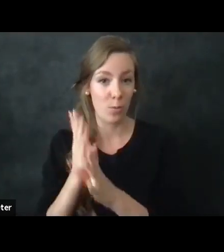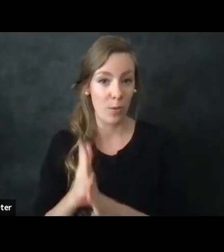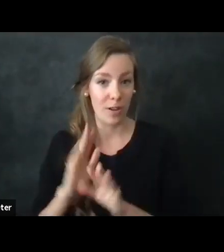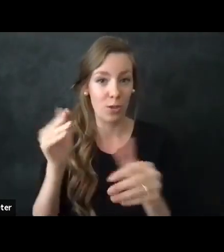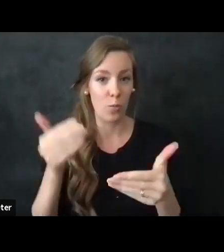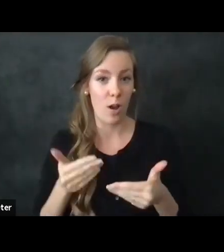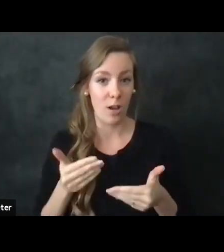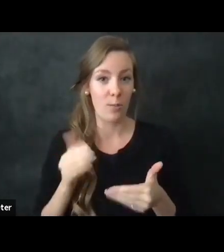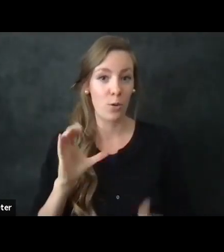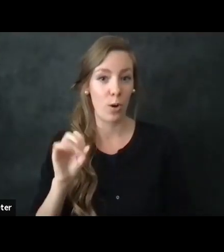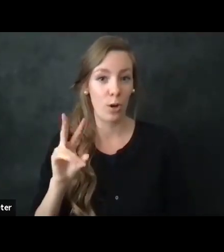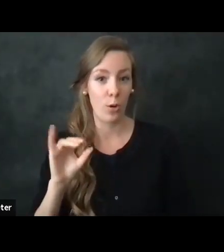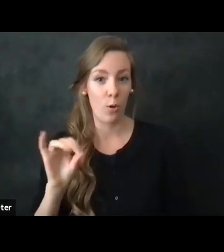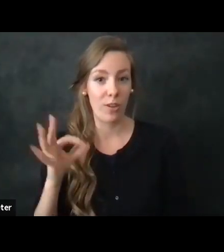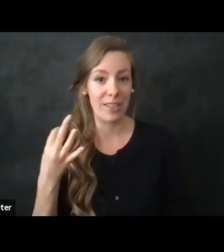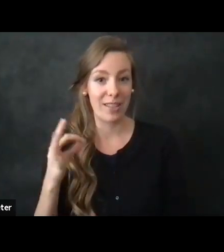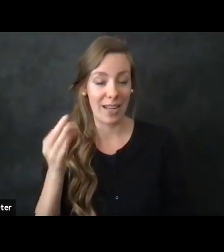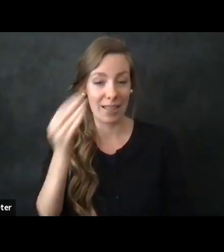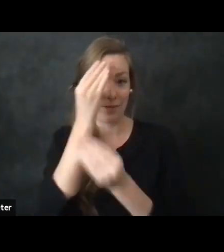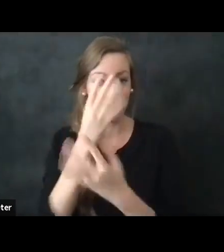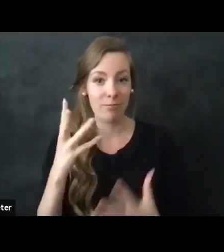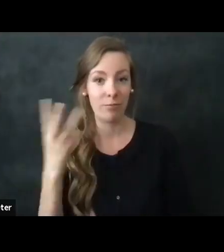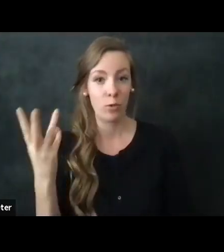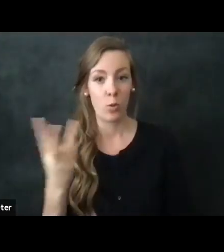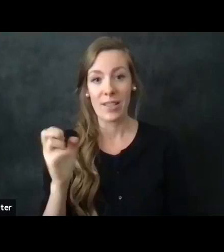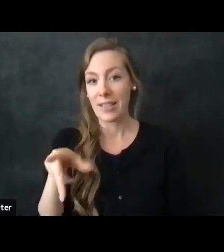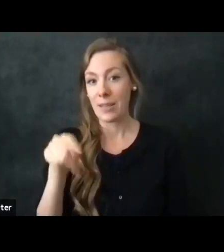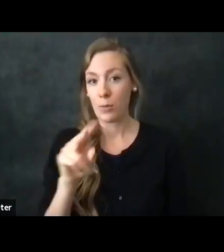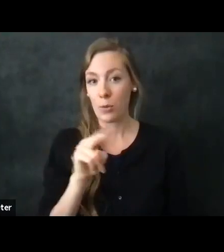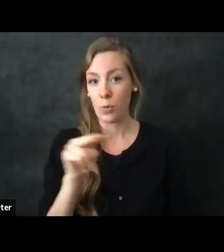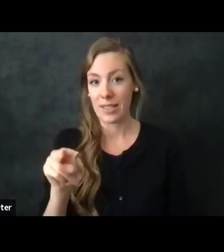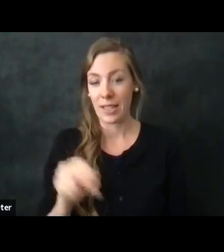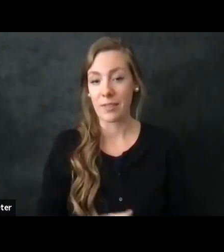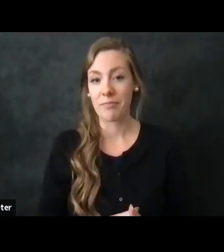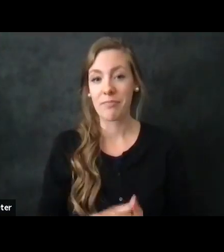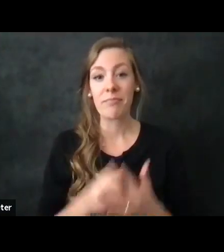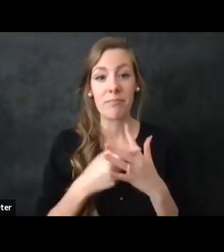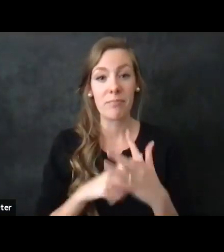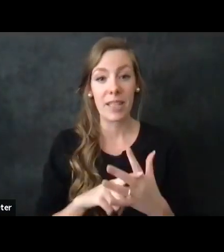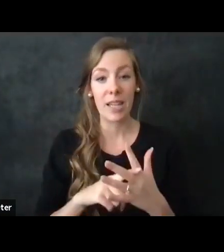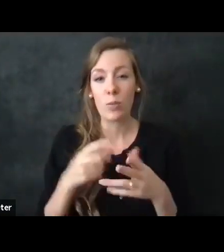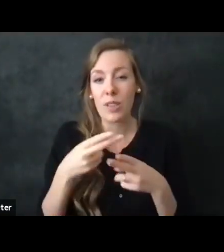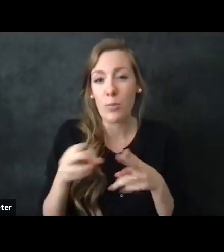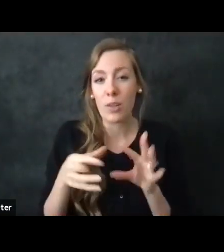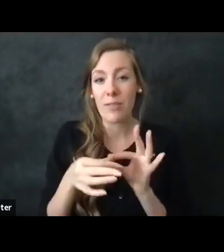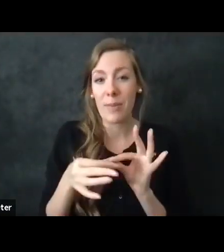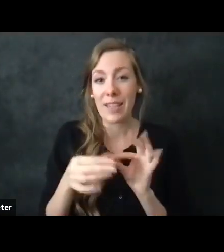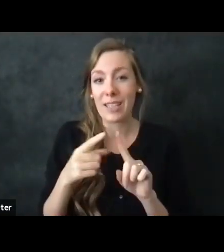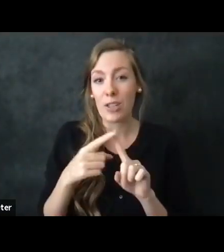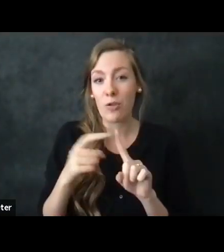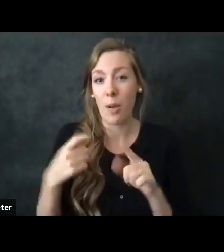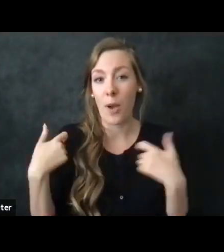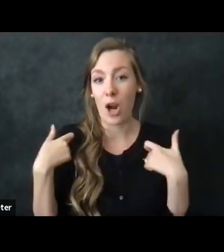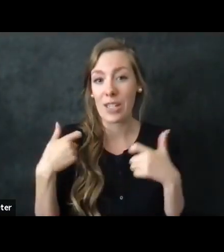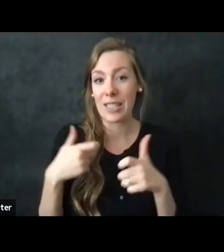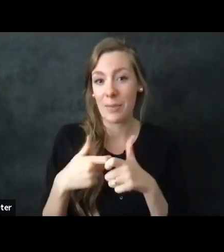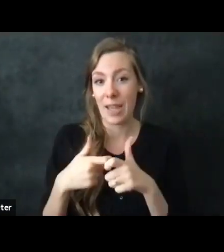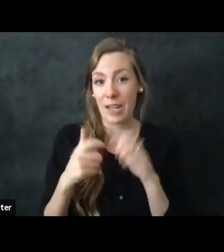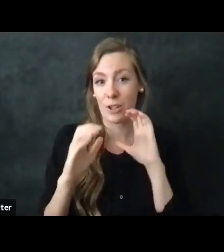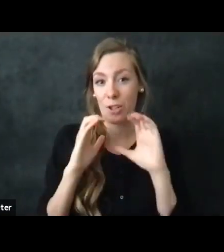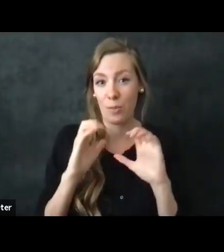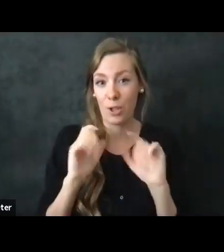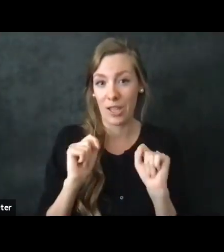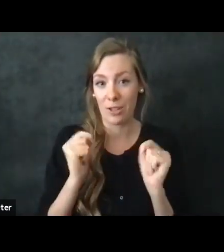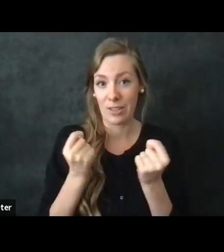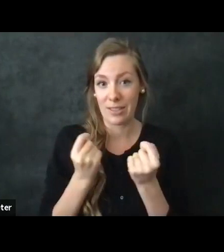our COVID-19 update for Wednesday, September 22nd. Let's begin with a brief message from Gilbert Martinez from our communications team for